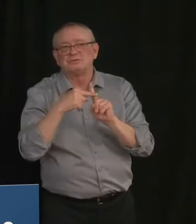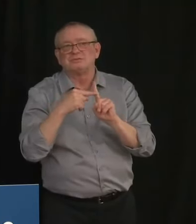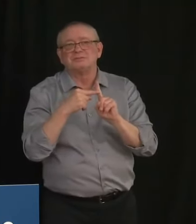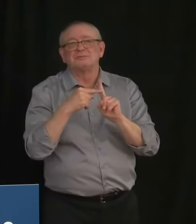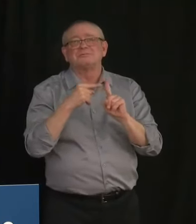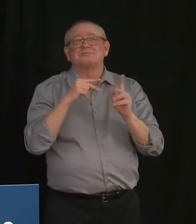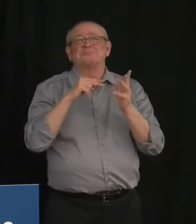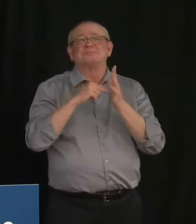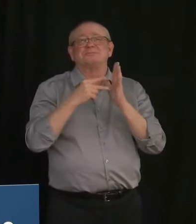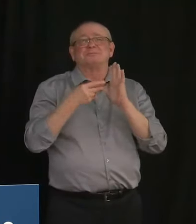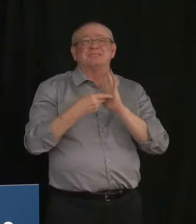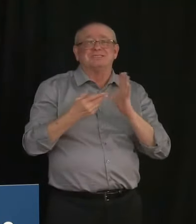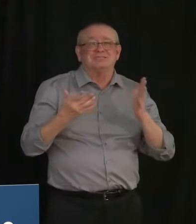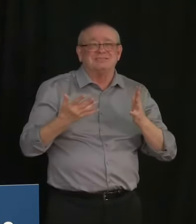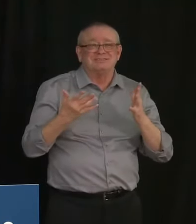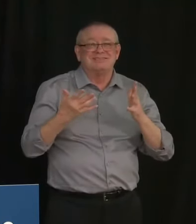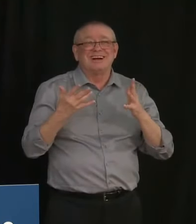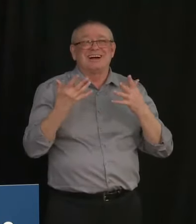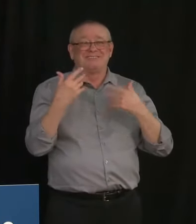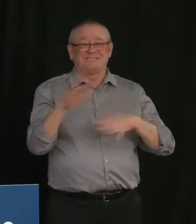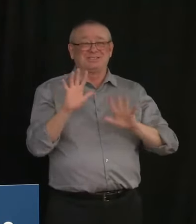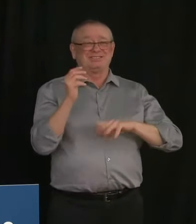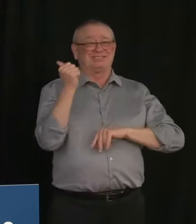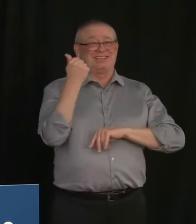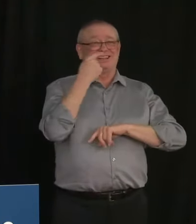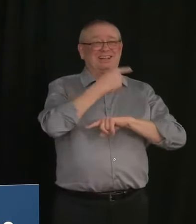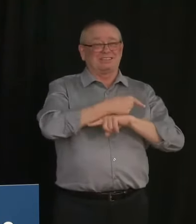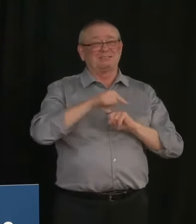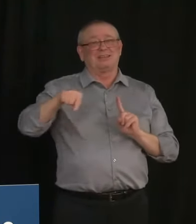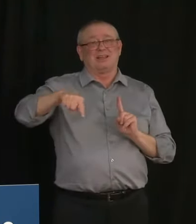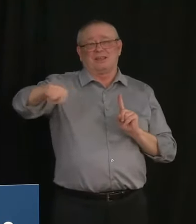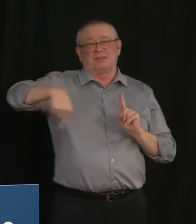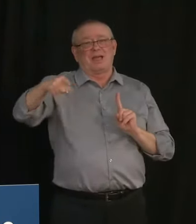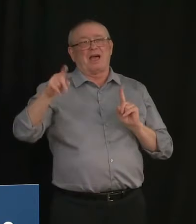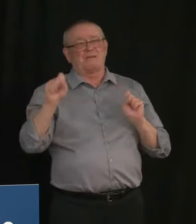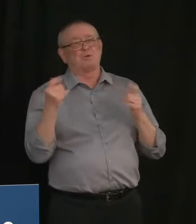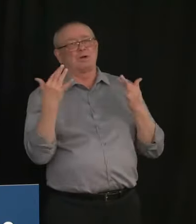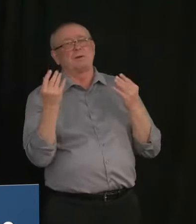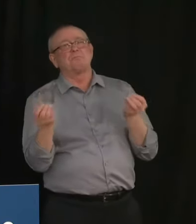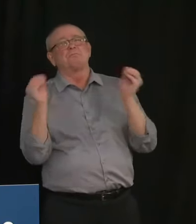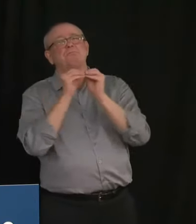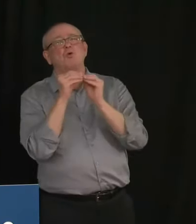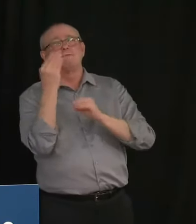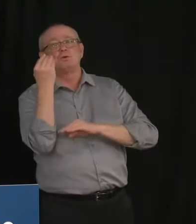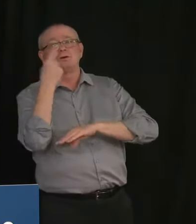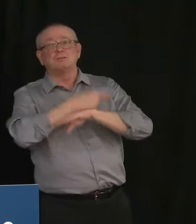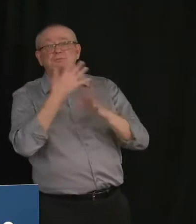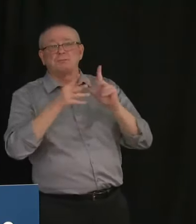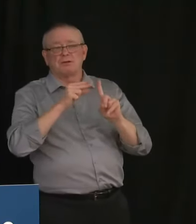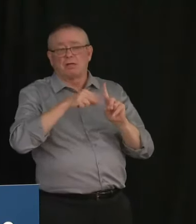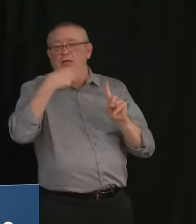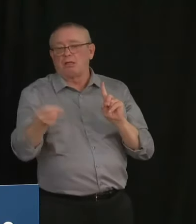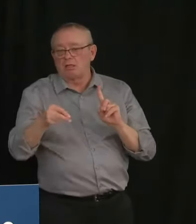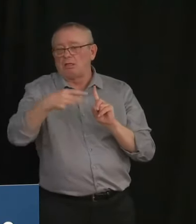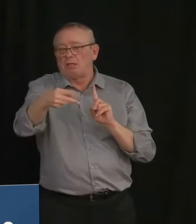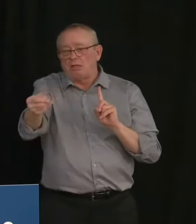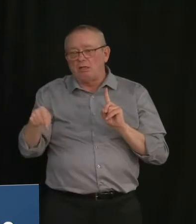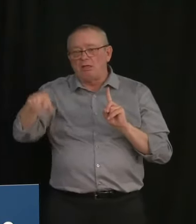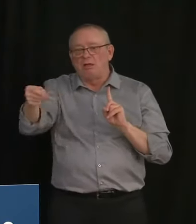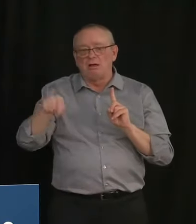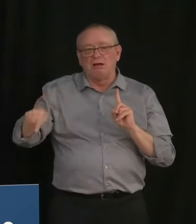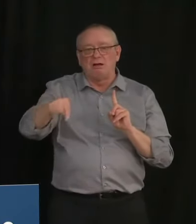days after that last exposure. So with respect to how many people will be compliant with that, of course,